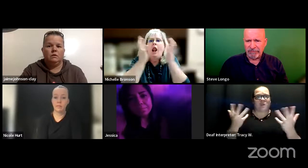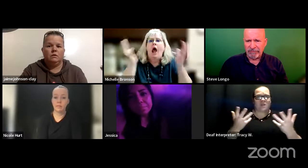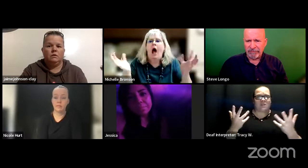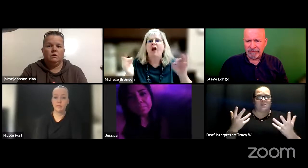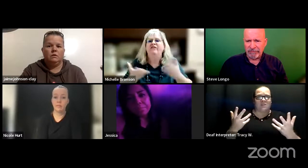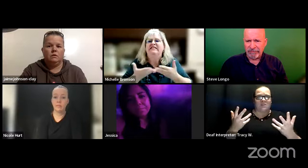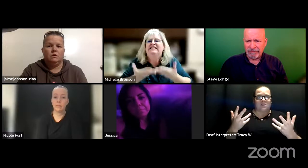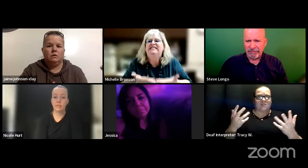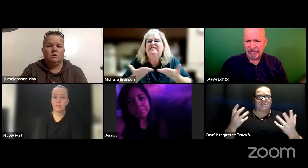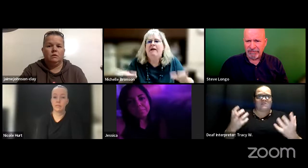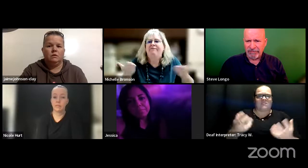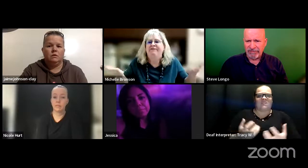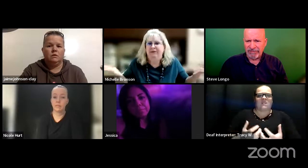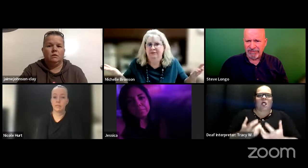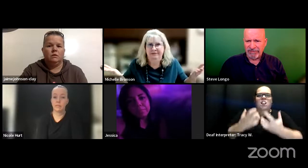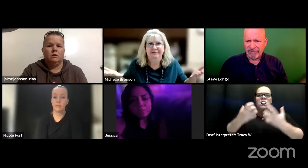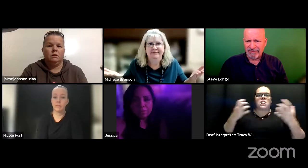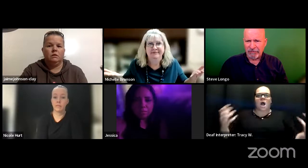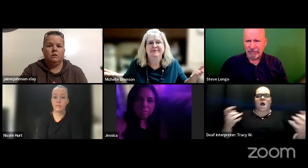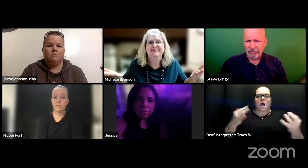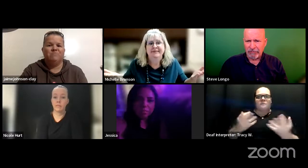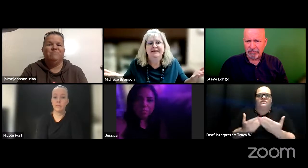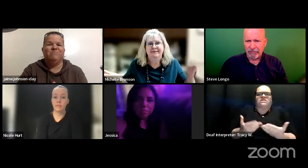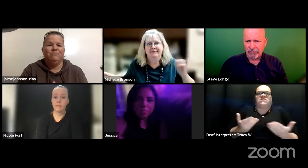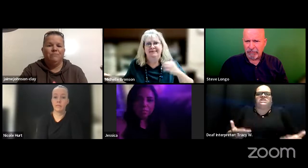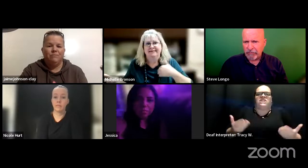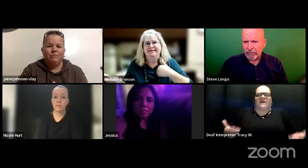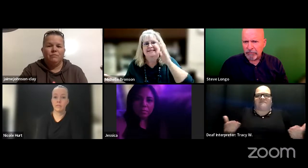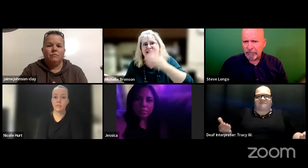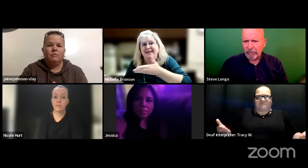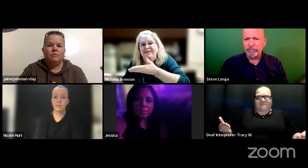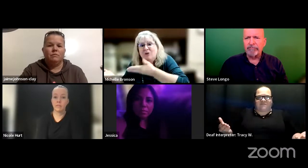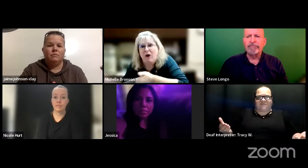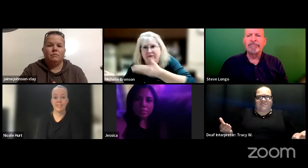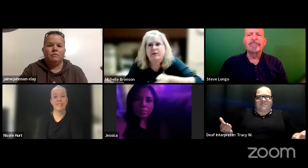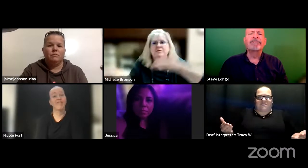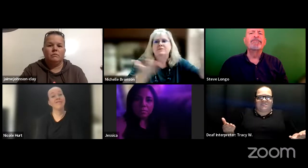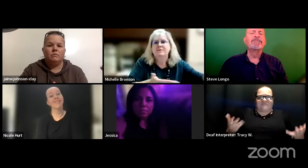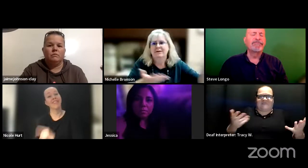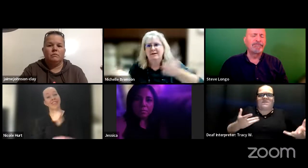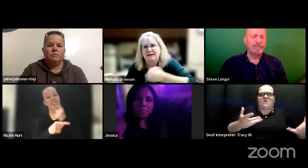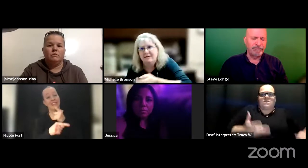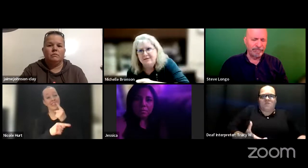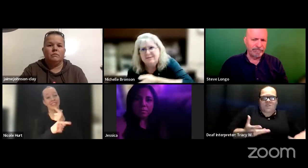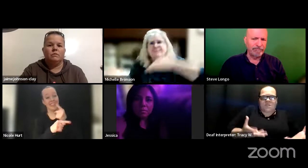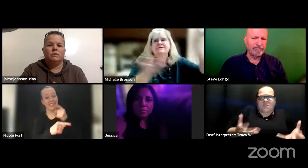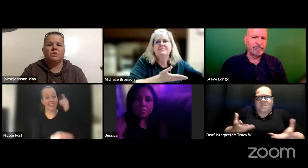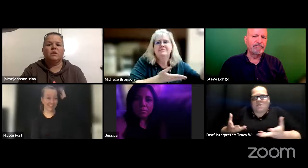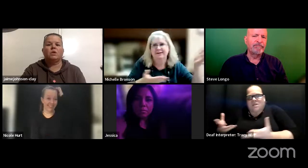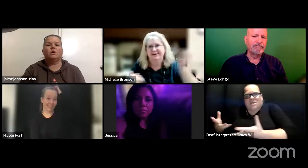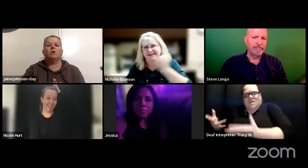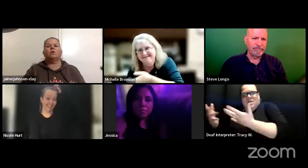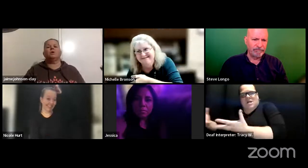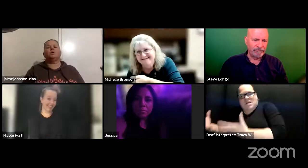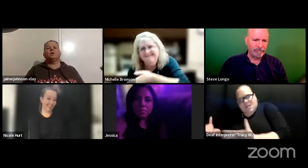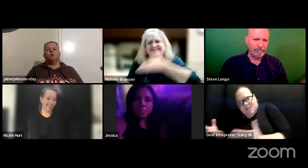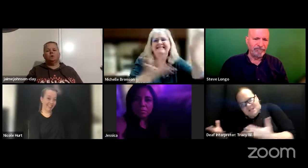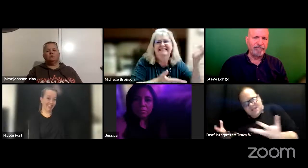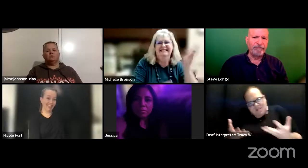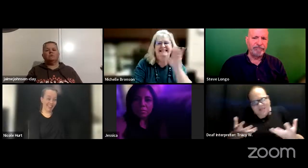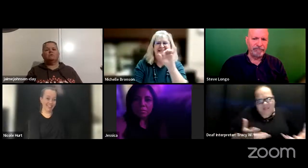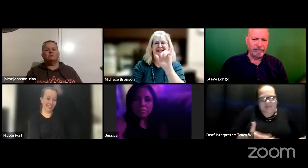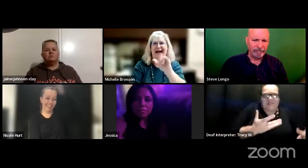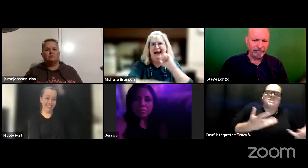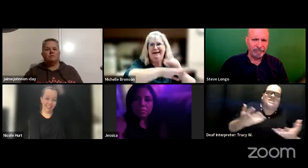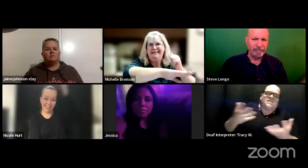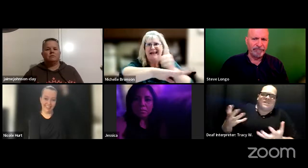The challenge would be is we have a lot of stuff. So that involves a